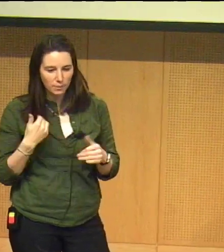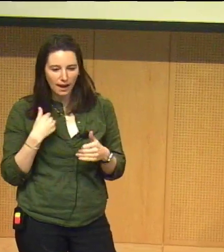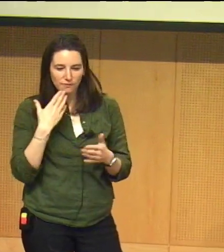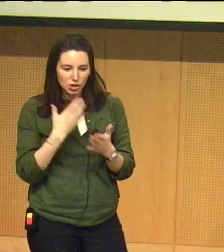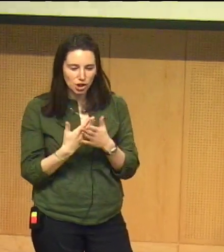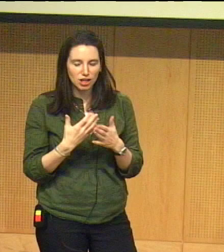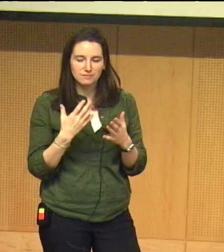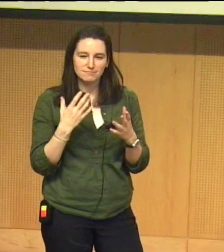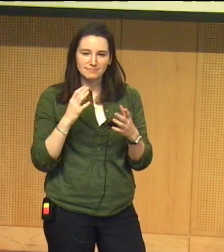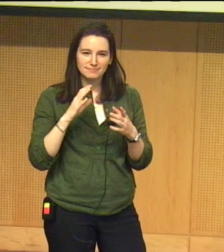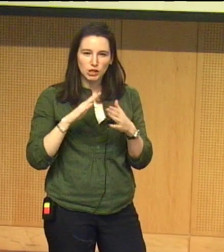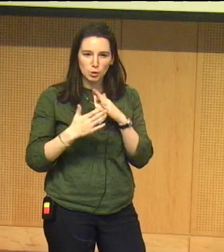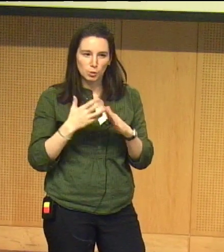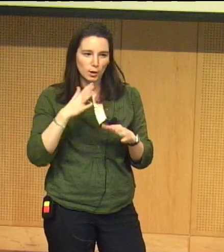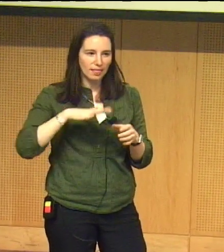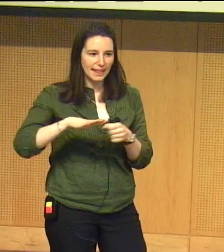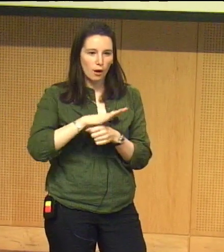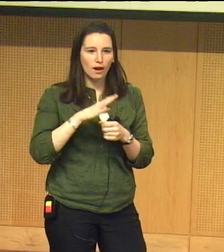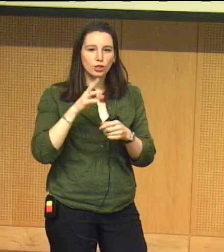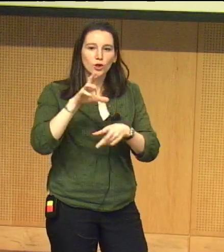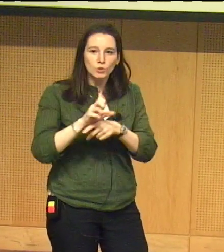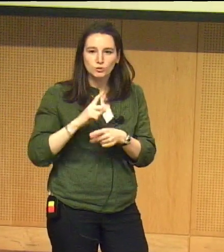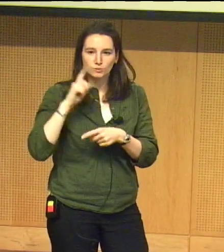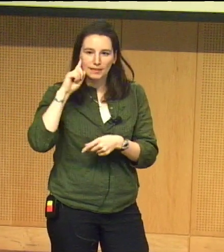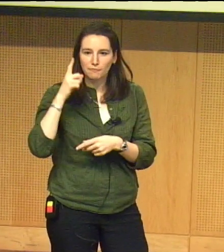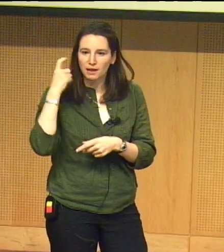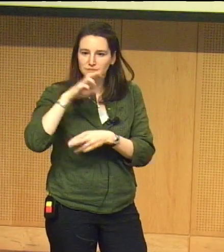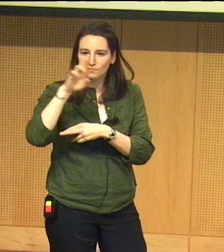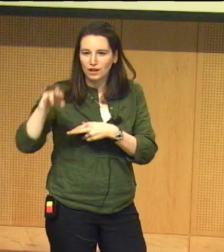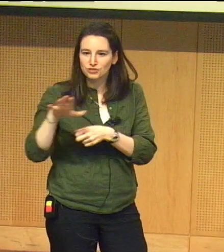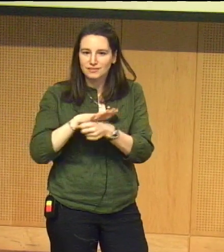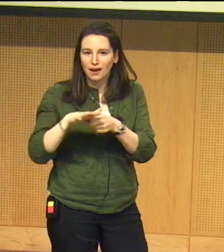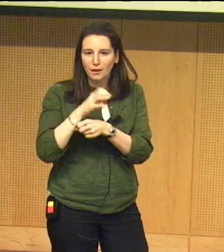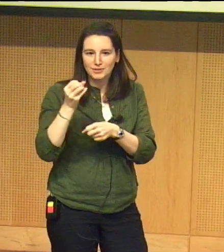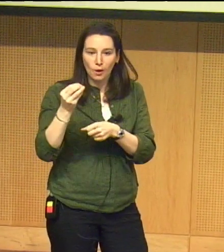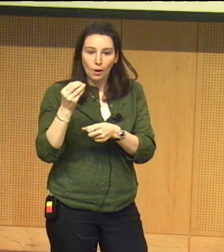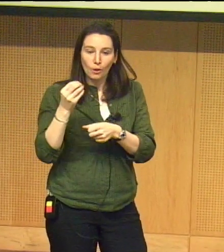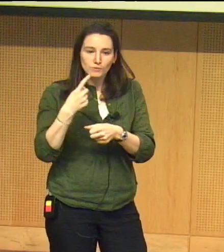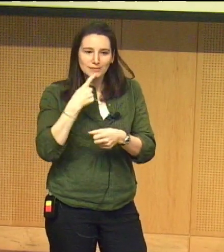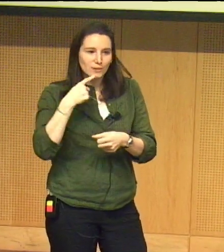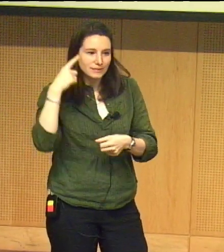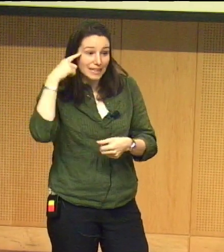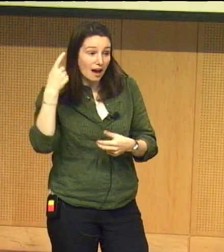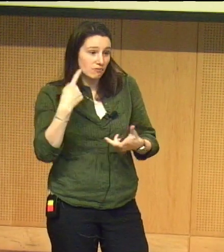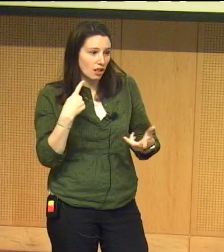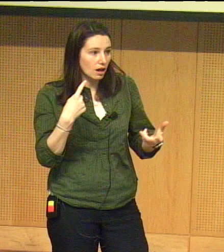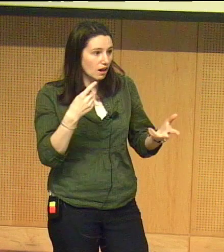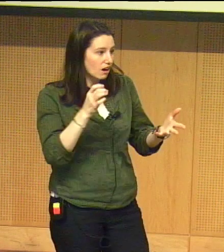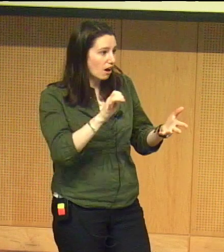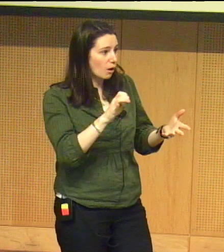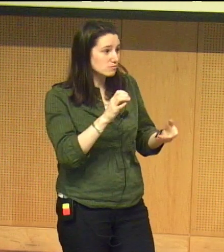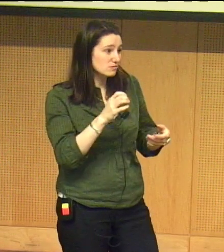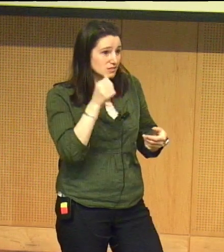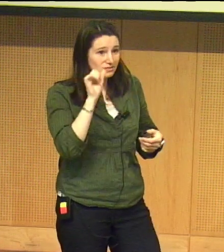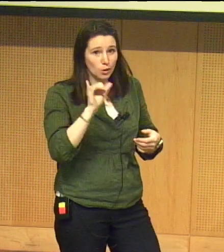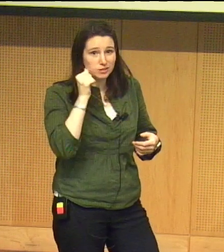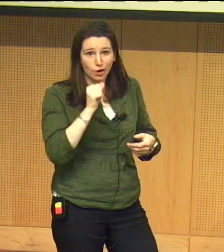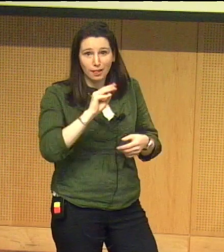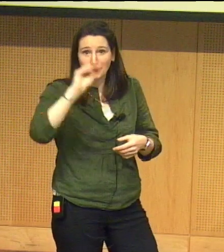fun to have, a good community who are used to deafness because of Rochester. And, it's no big deal. I'm like, hey, I'm deaf. And they're like, okay,